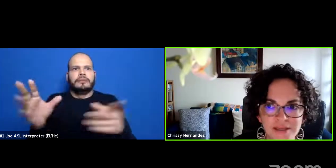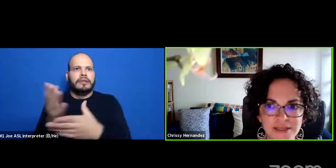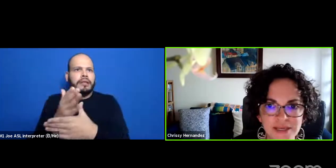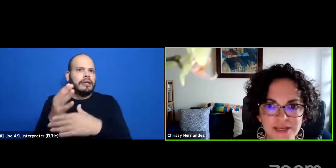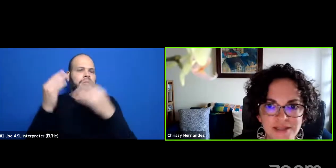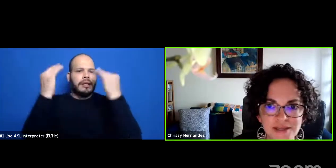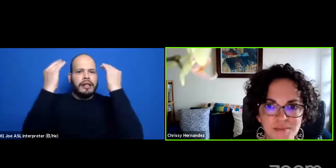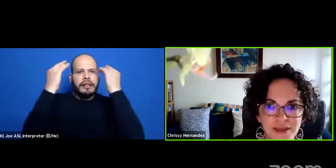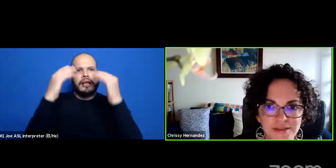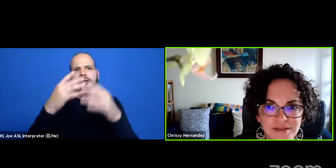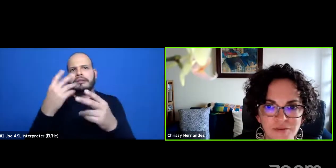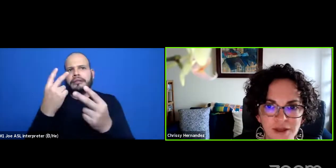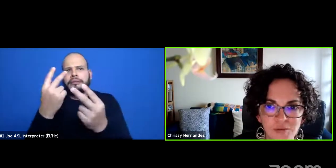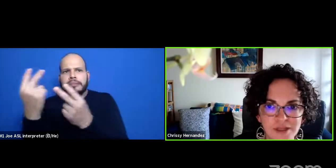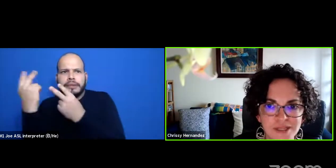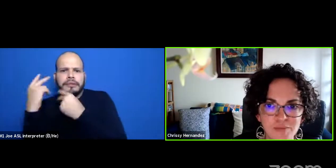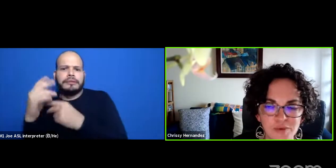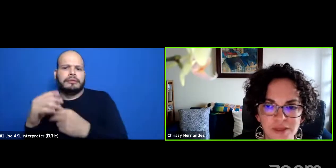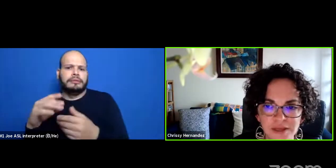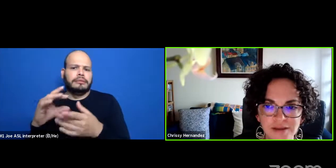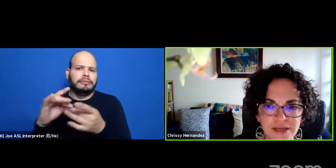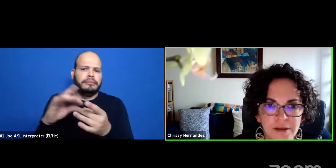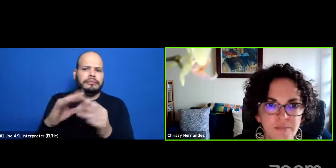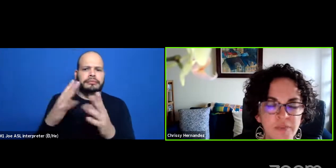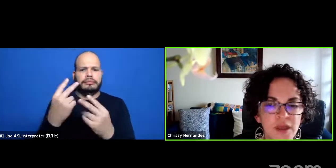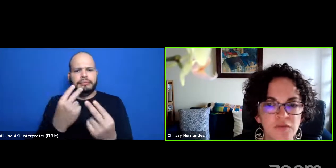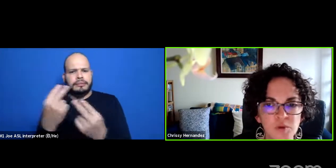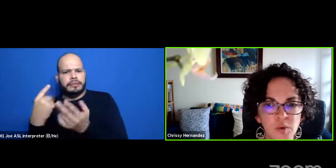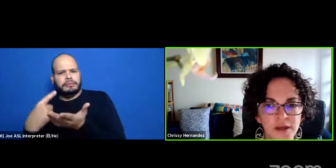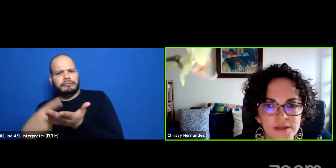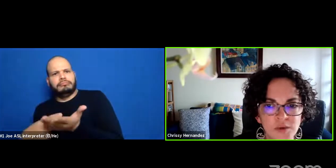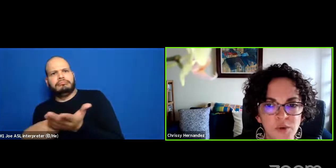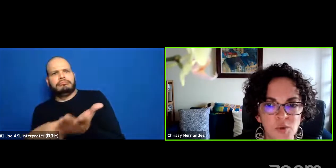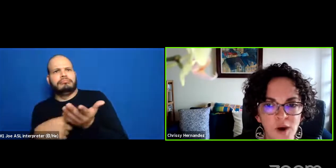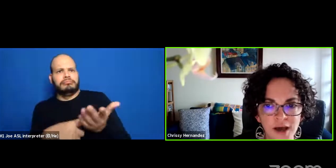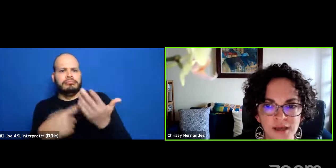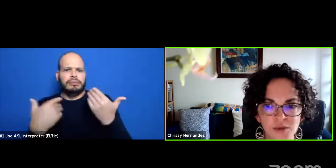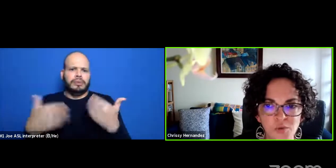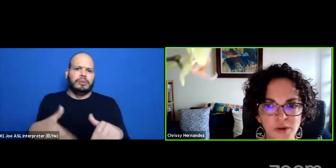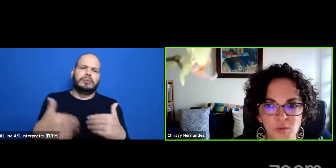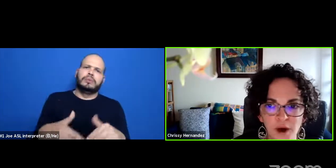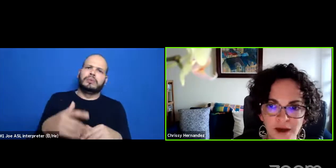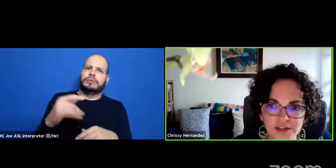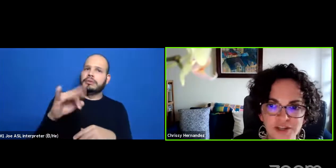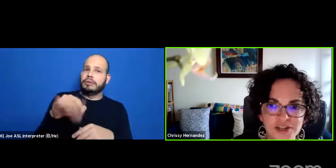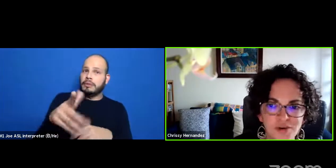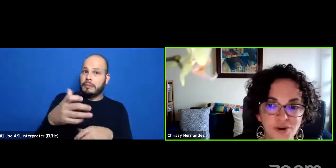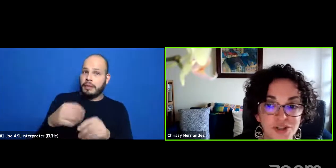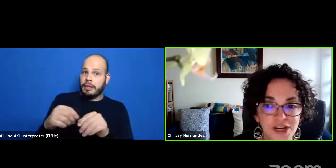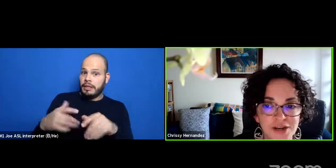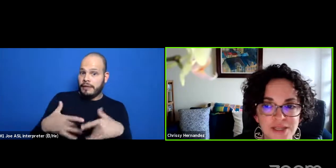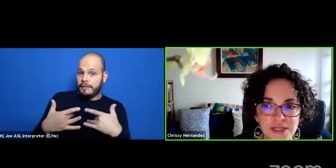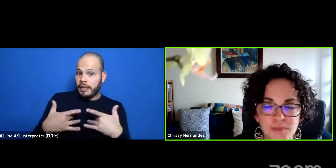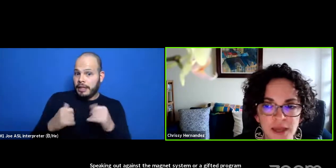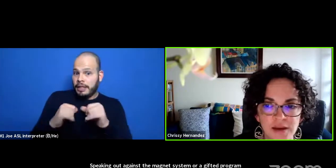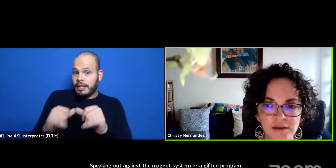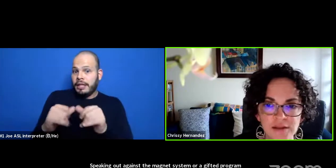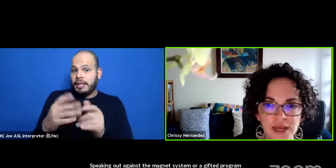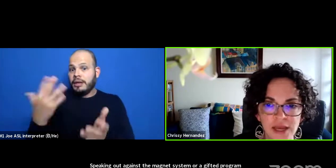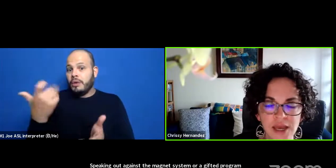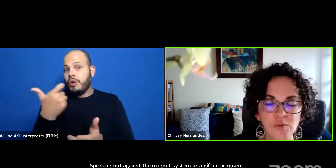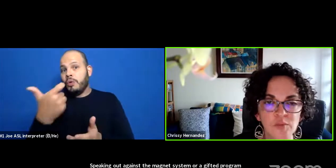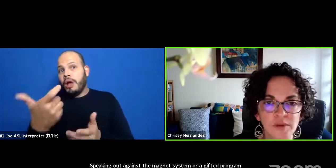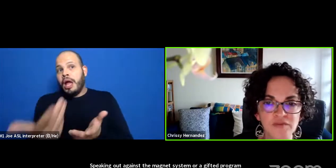working behind the scenes to make this event run smoothly. If you want to rewind, rewatch, or share today's